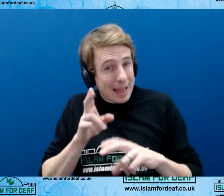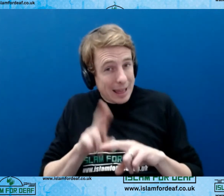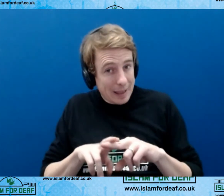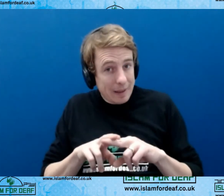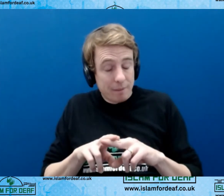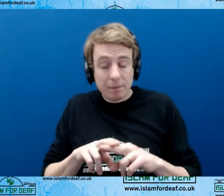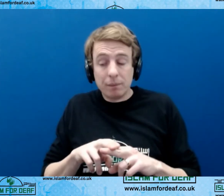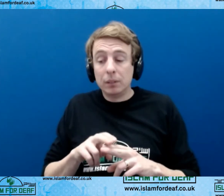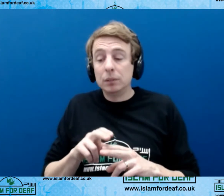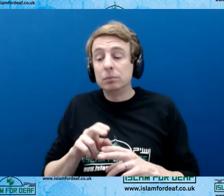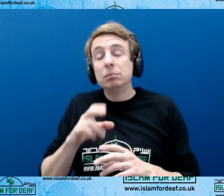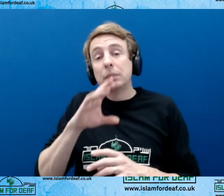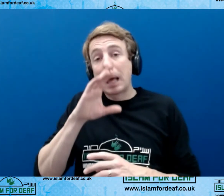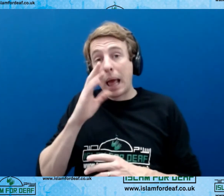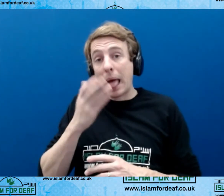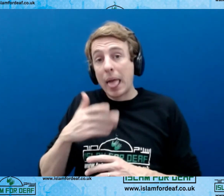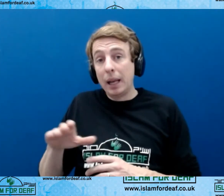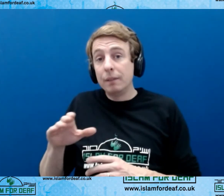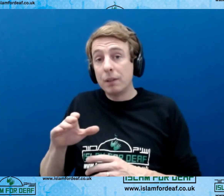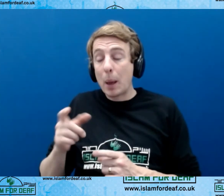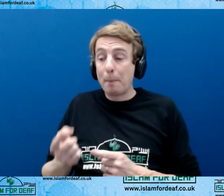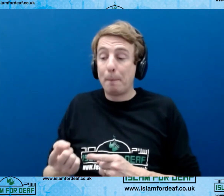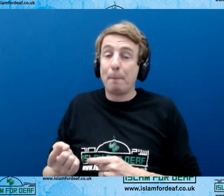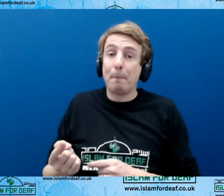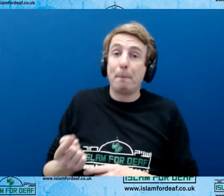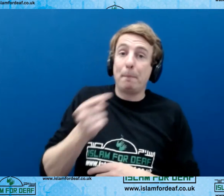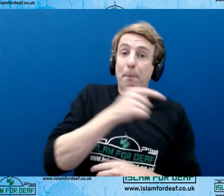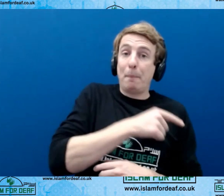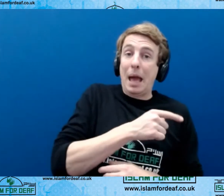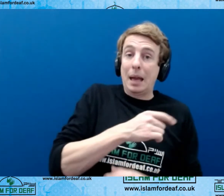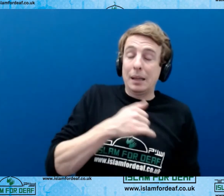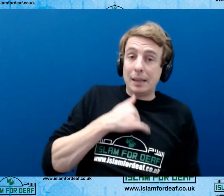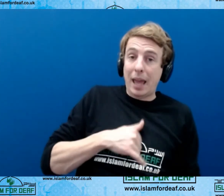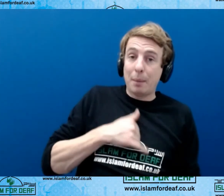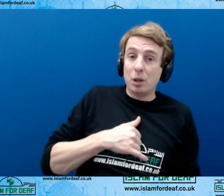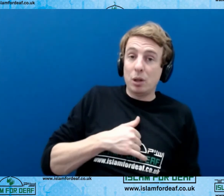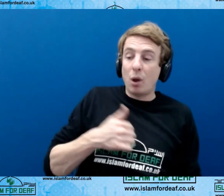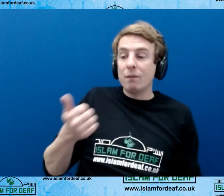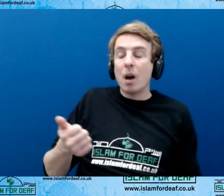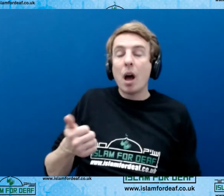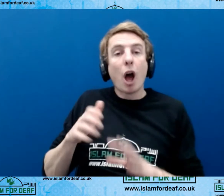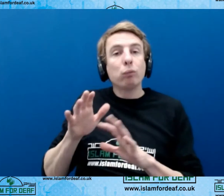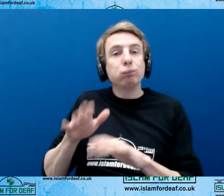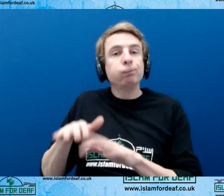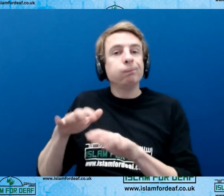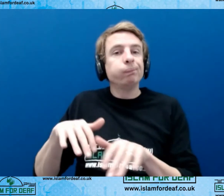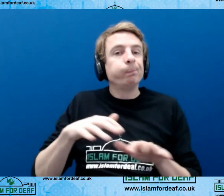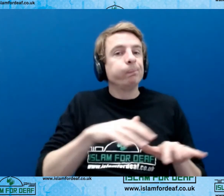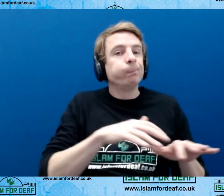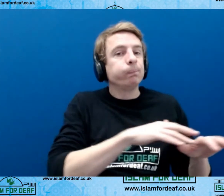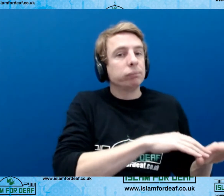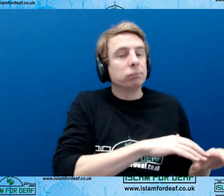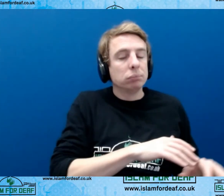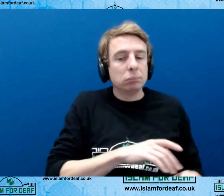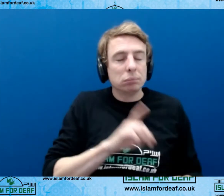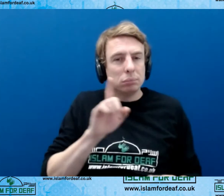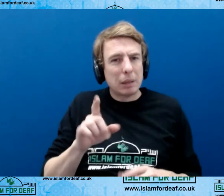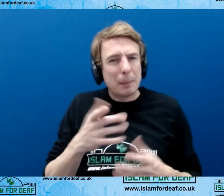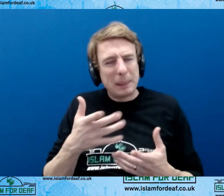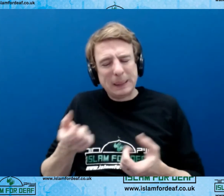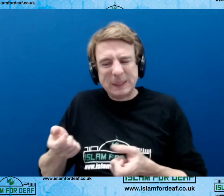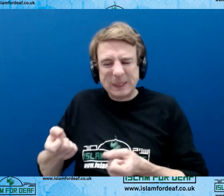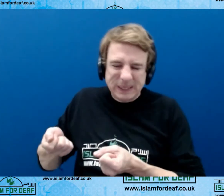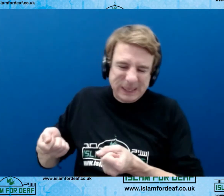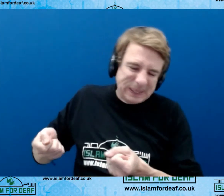go. If they marched them to any other direction, they would go. But if they orientated them towards the